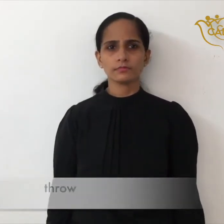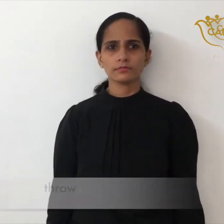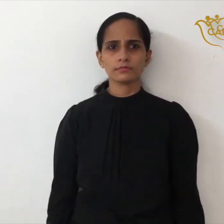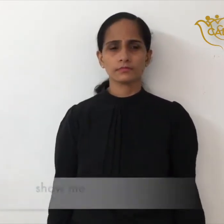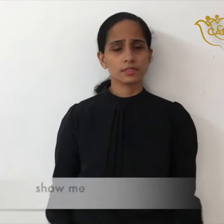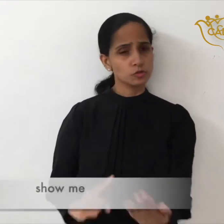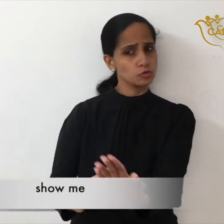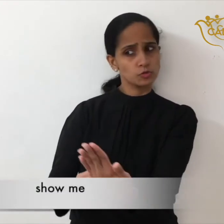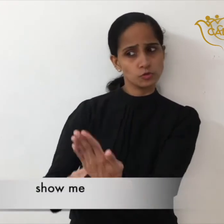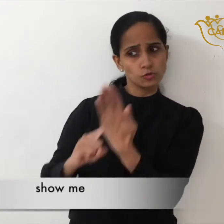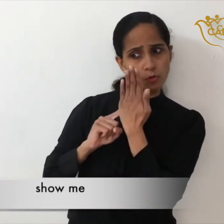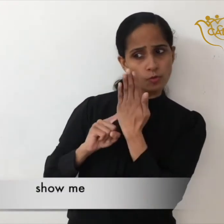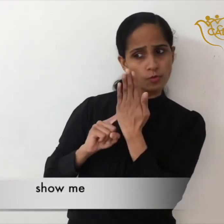show me